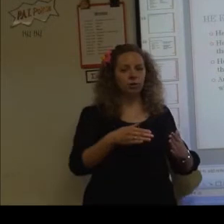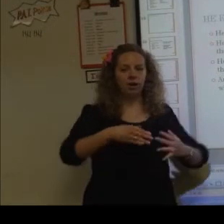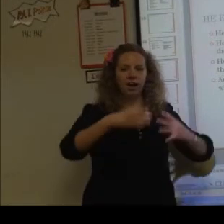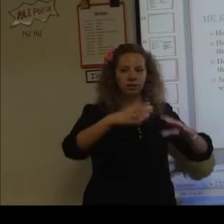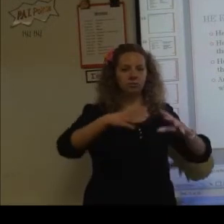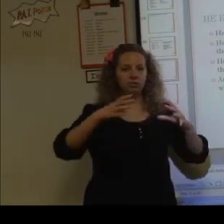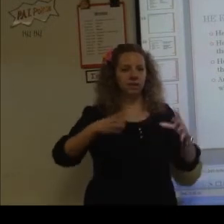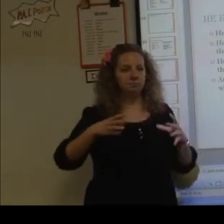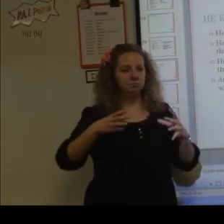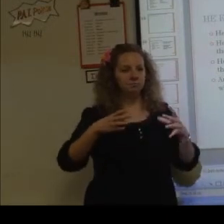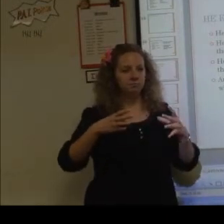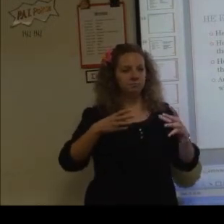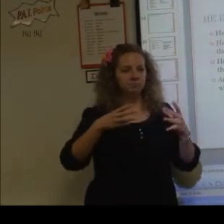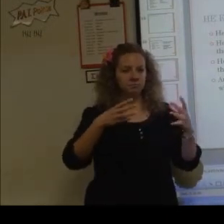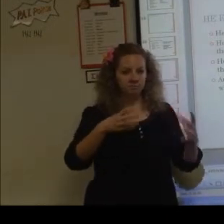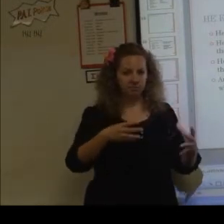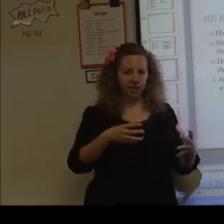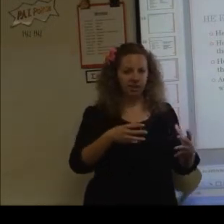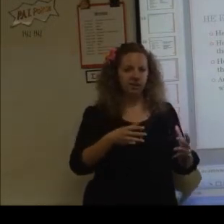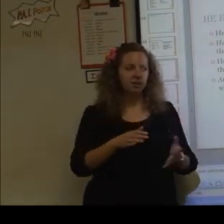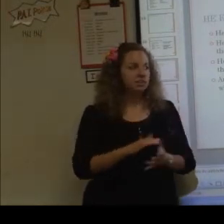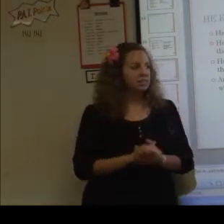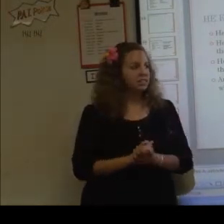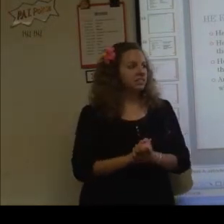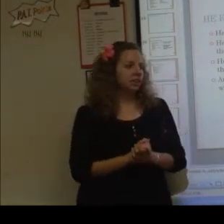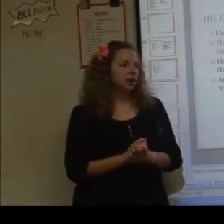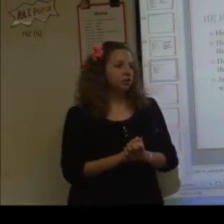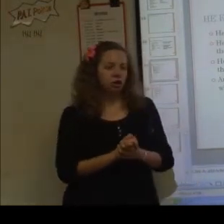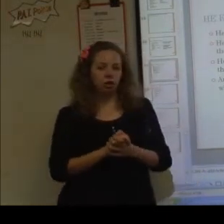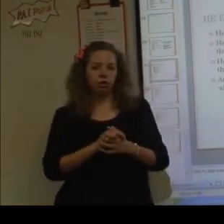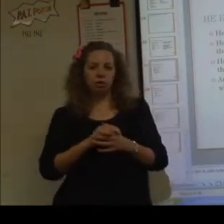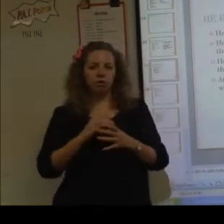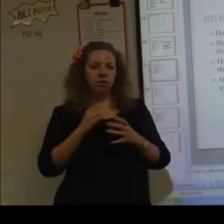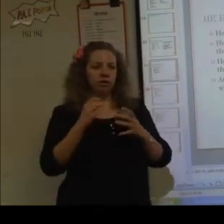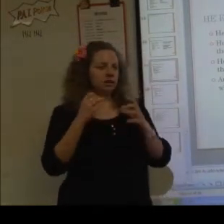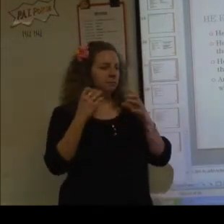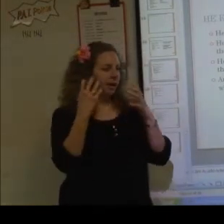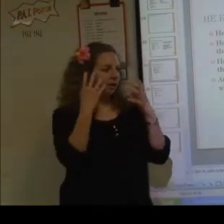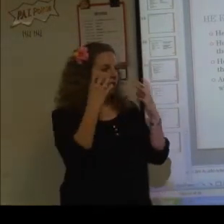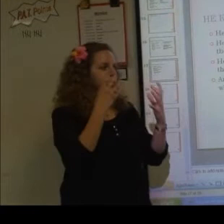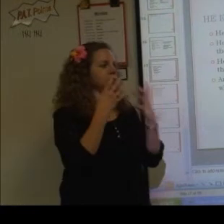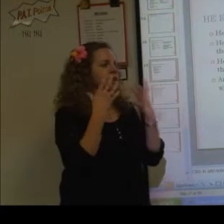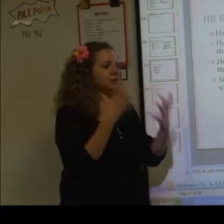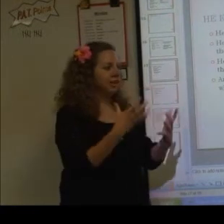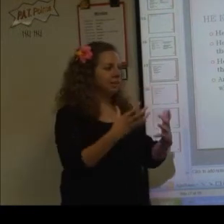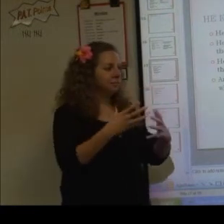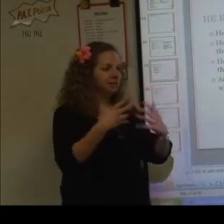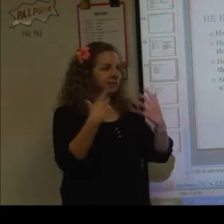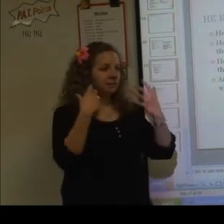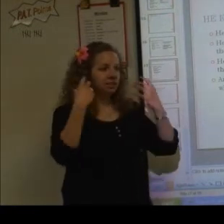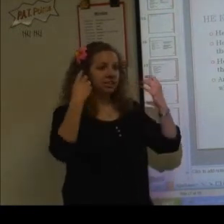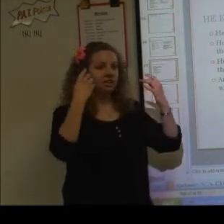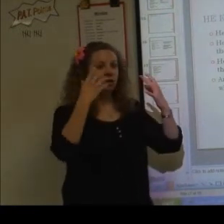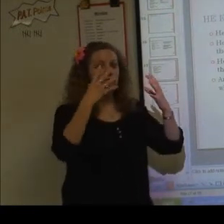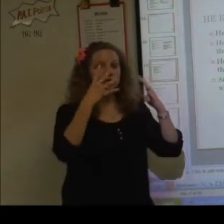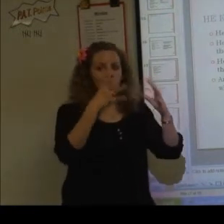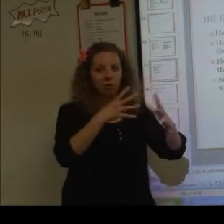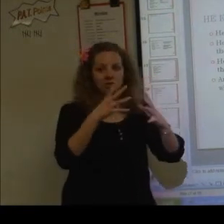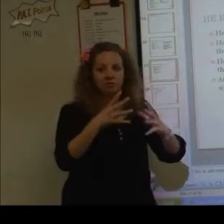our actual name? Okay. Does he also, by God knowing our name, does that mean he knows us so